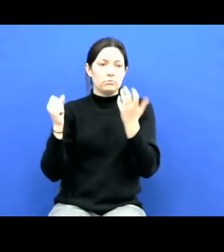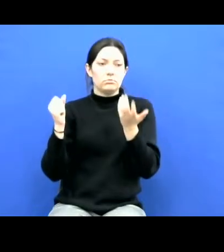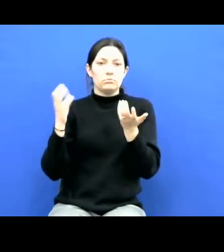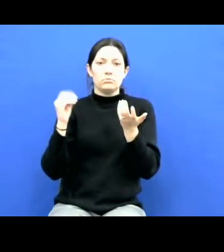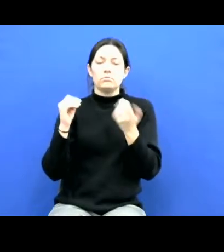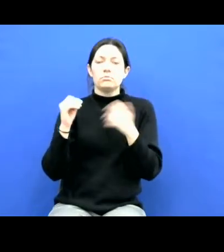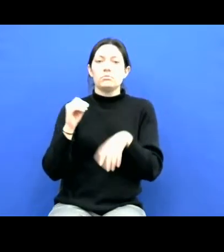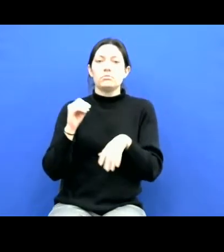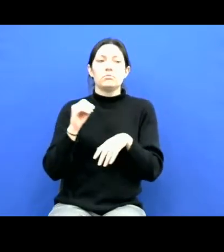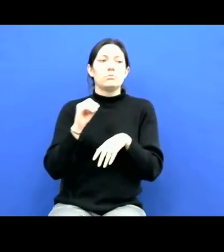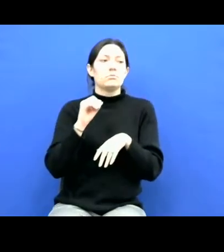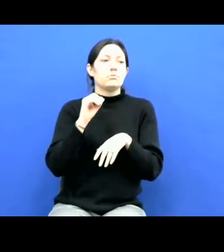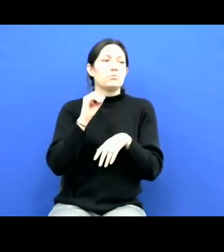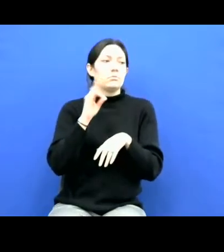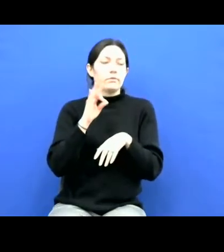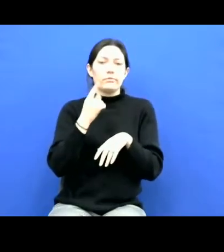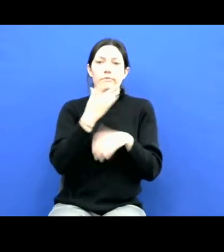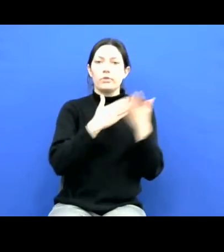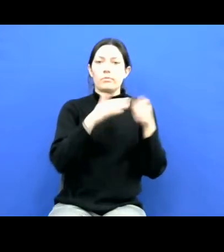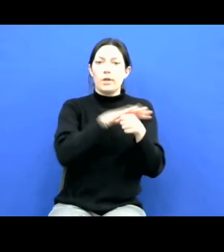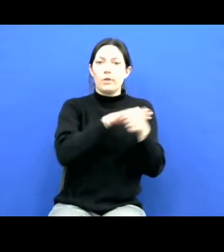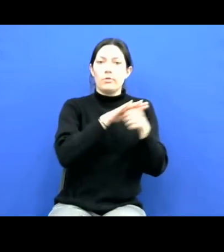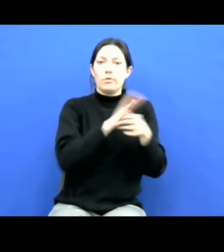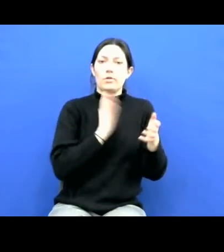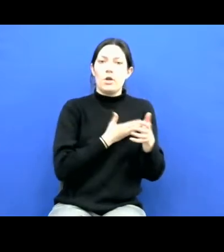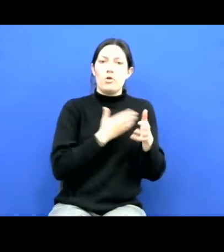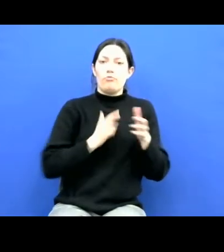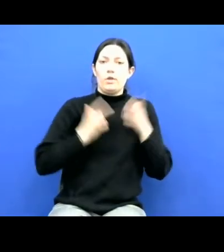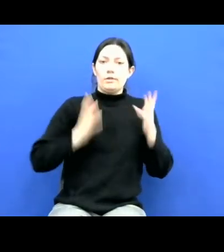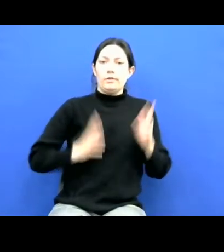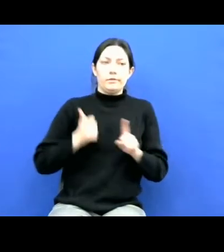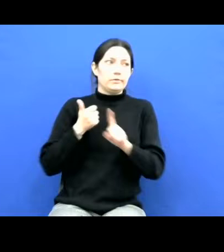of our residents who are